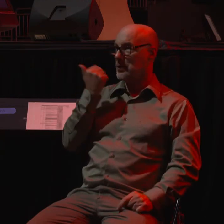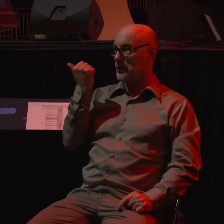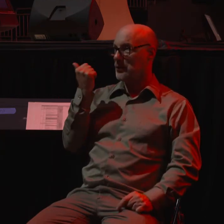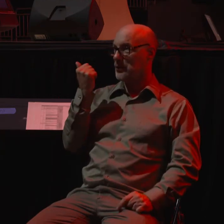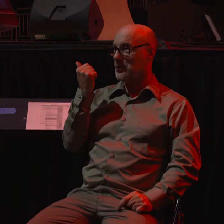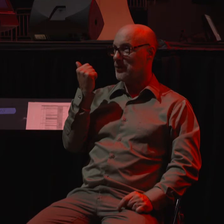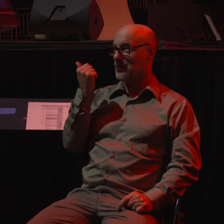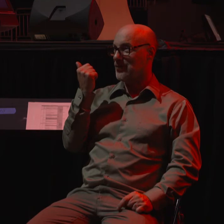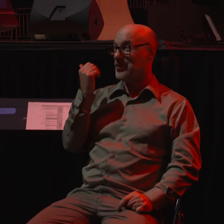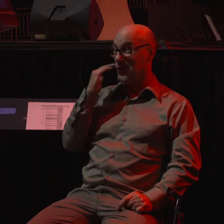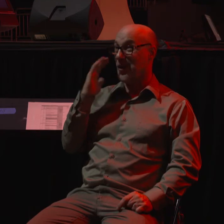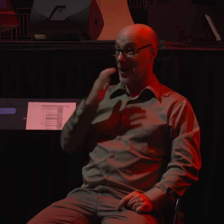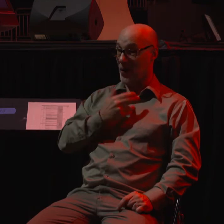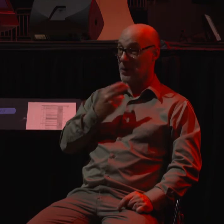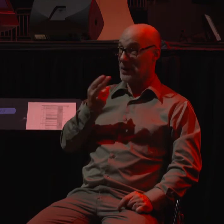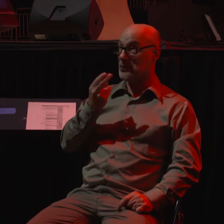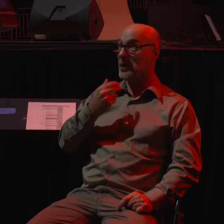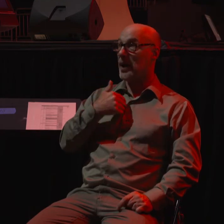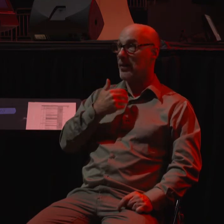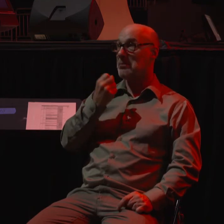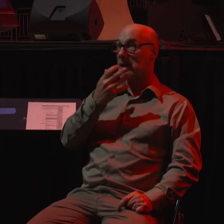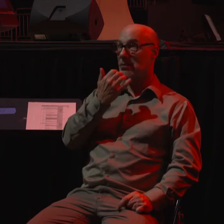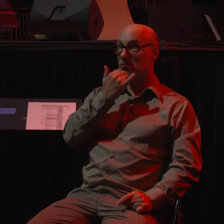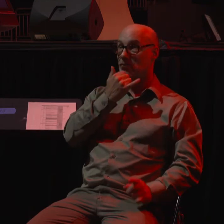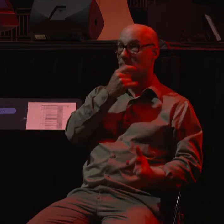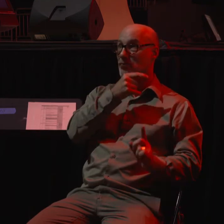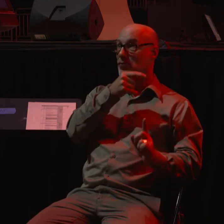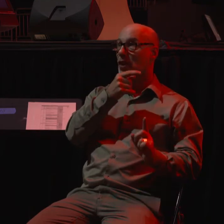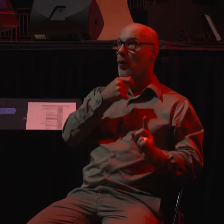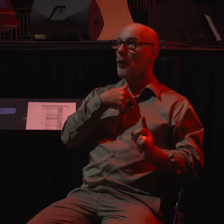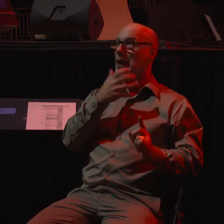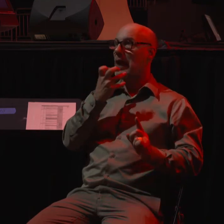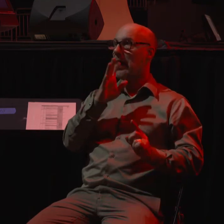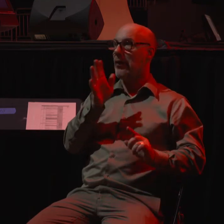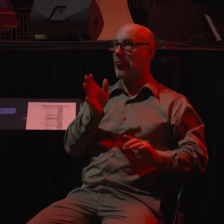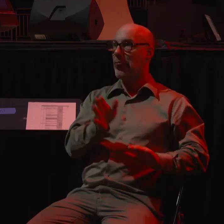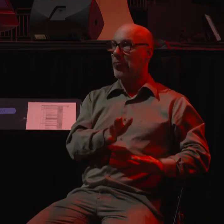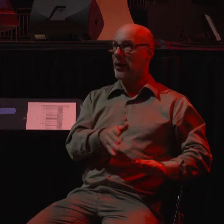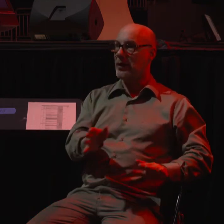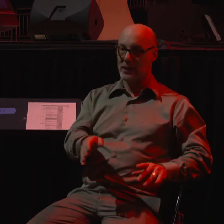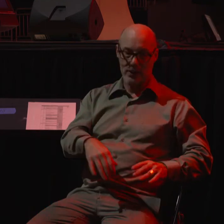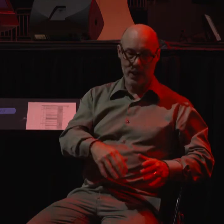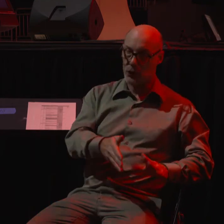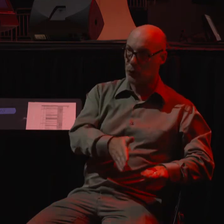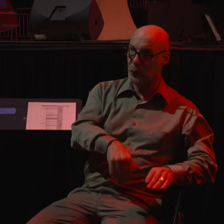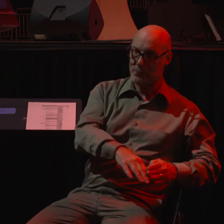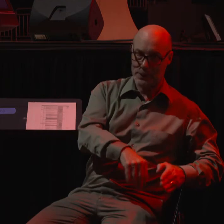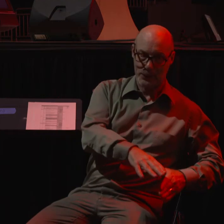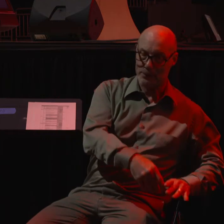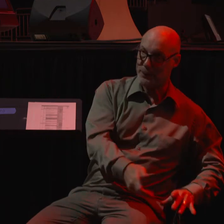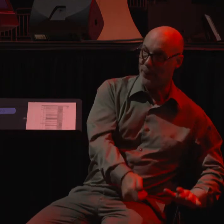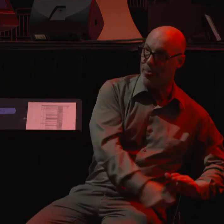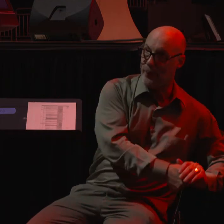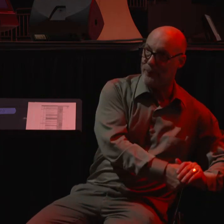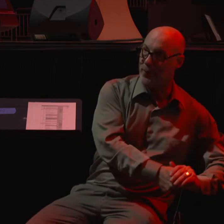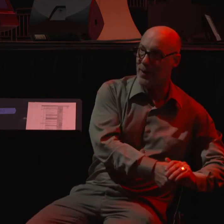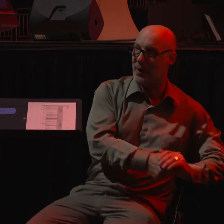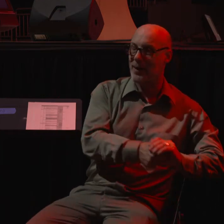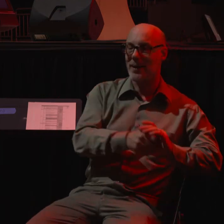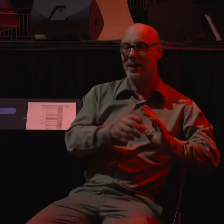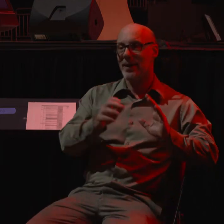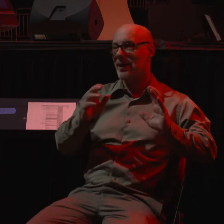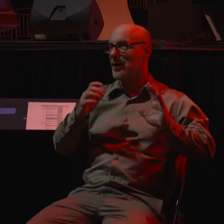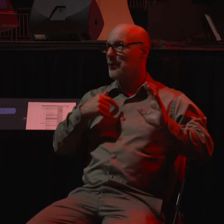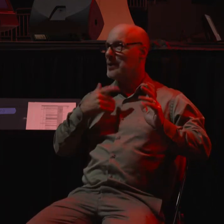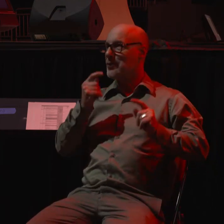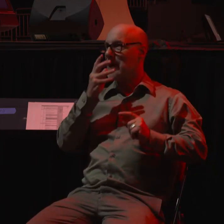and shadows of our history that we try to ignore, and in some ways we can ignore, and that we make